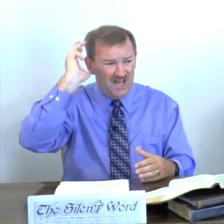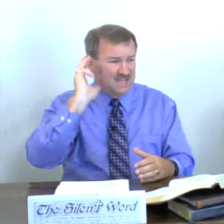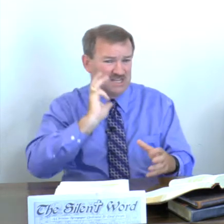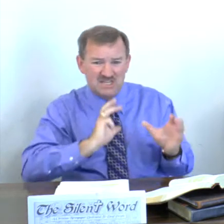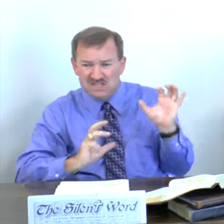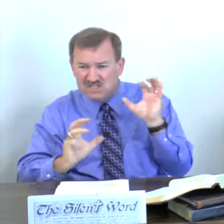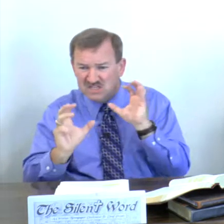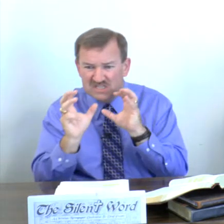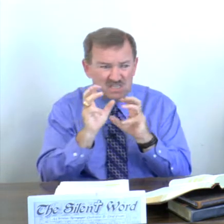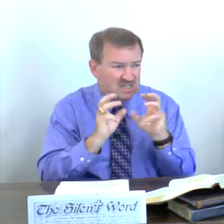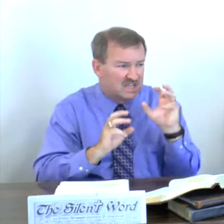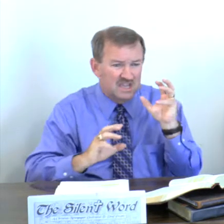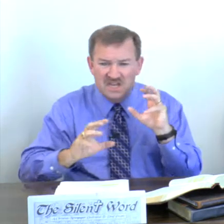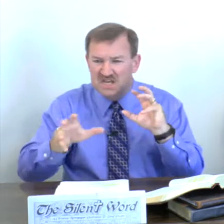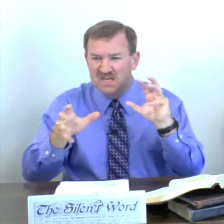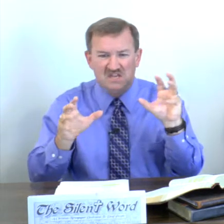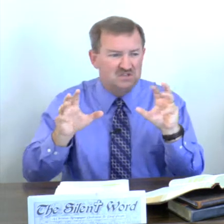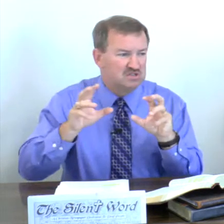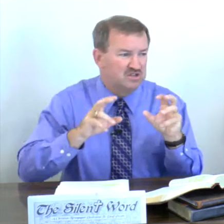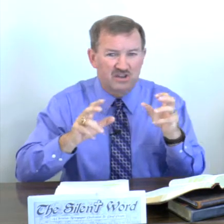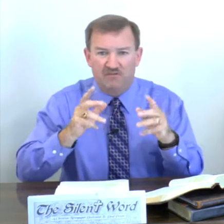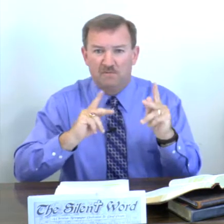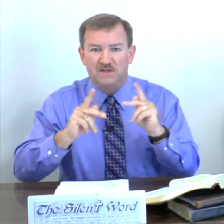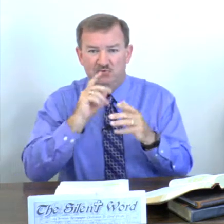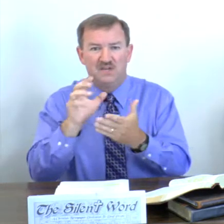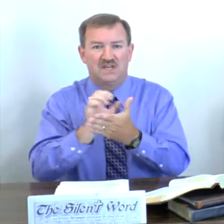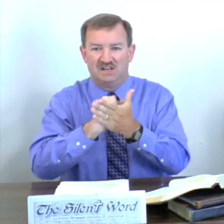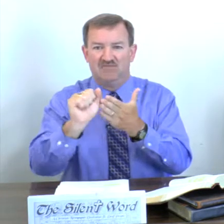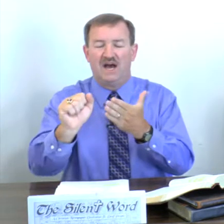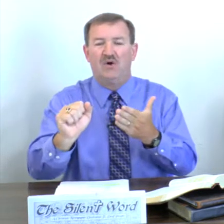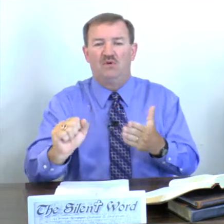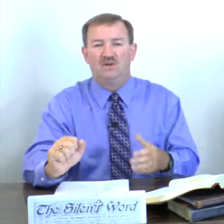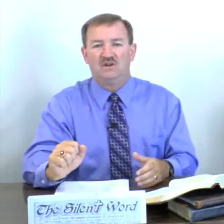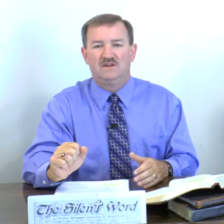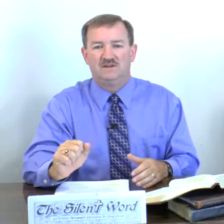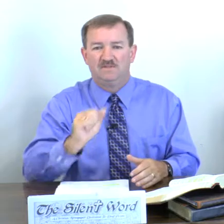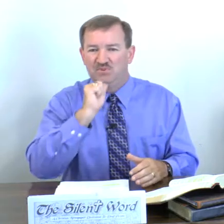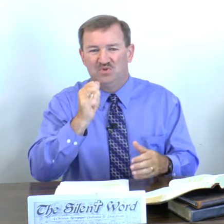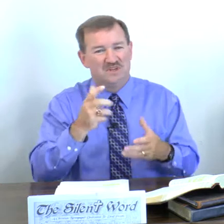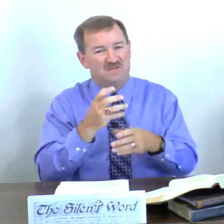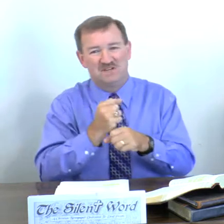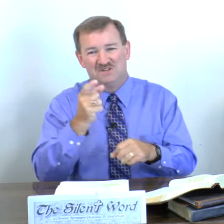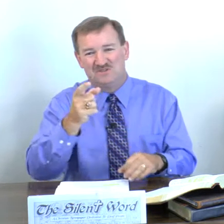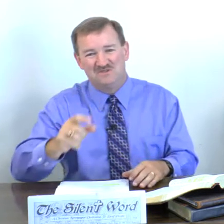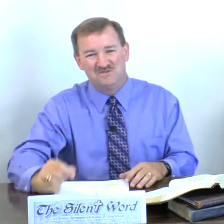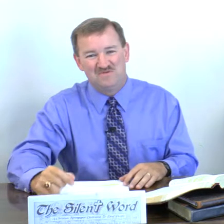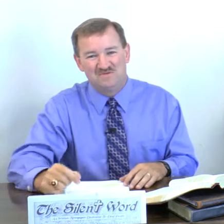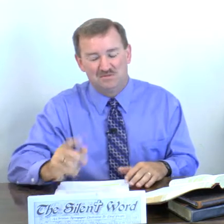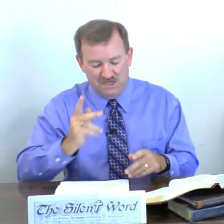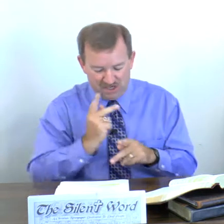lion. He's just seeking. He's looking for people he can devour. Don't let him get you. Be